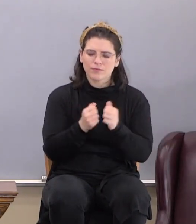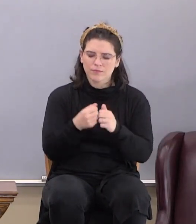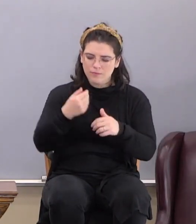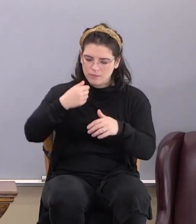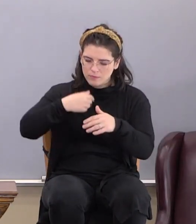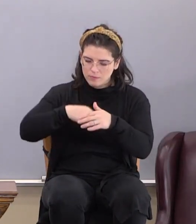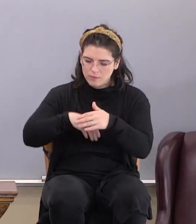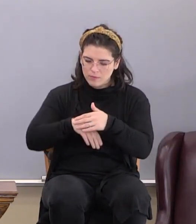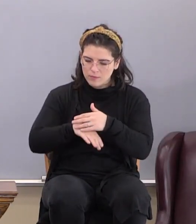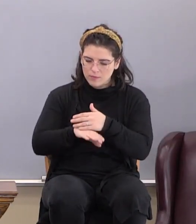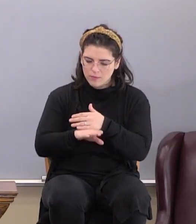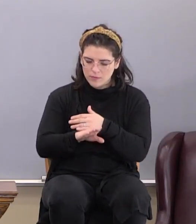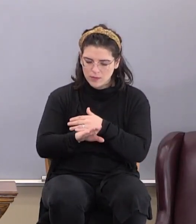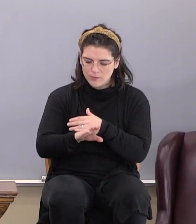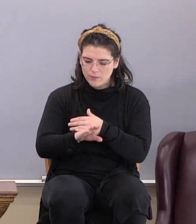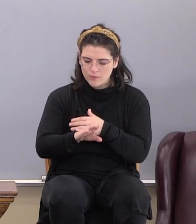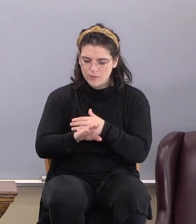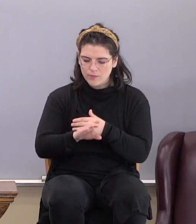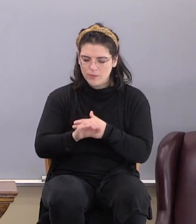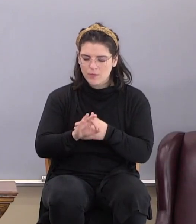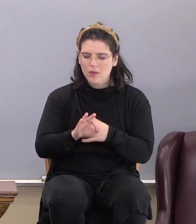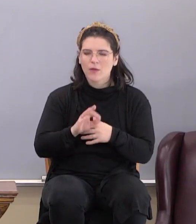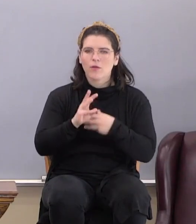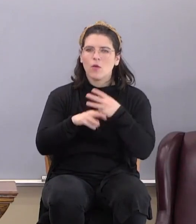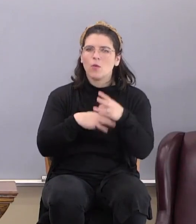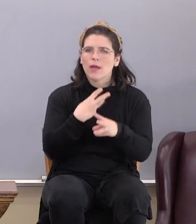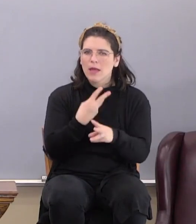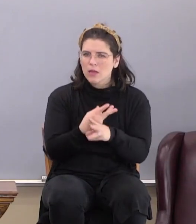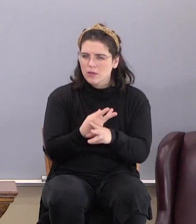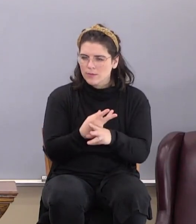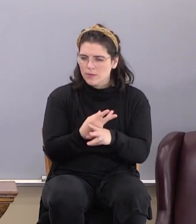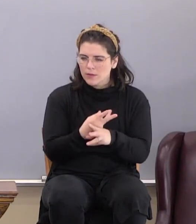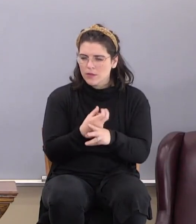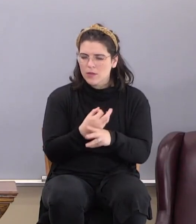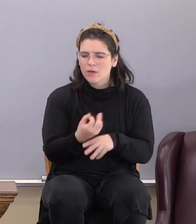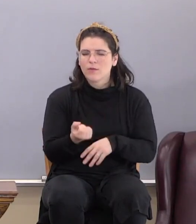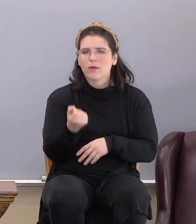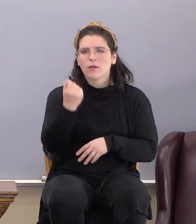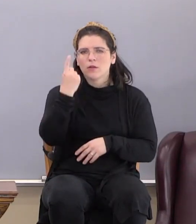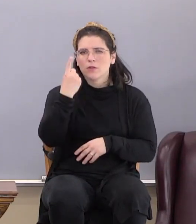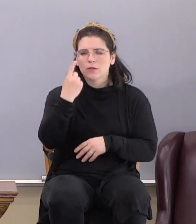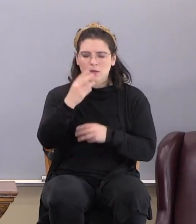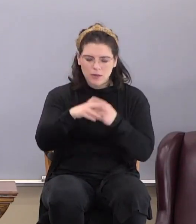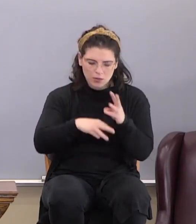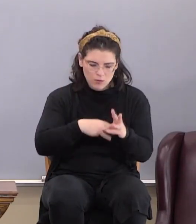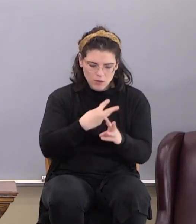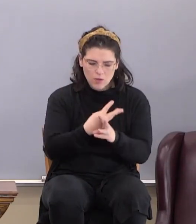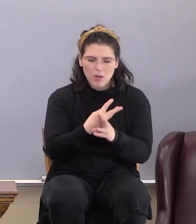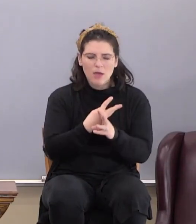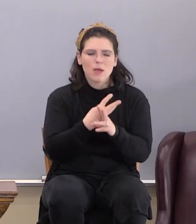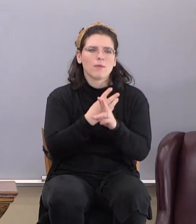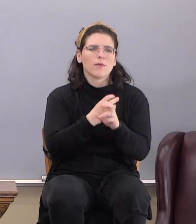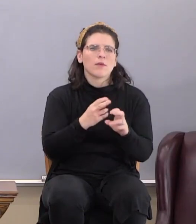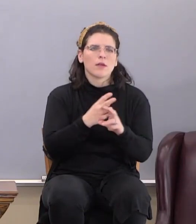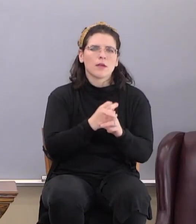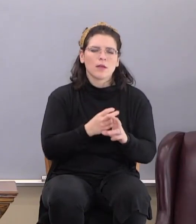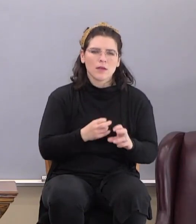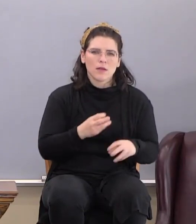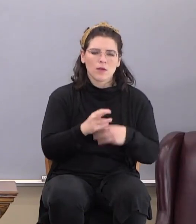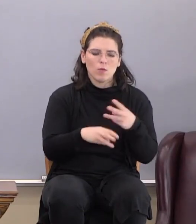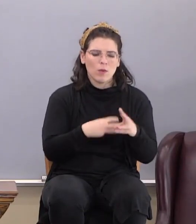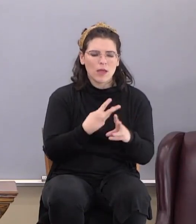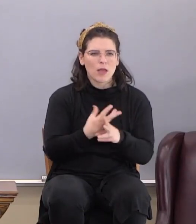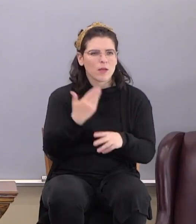entering in of a realm of understanding, a realm of discernment, a realm